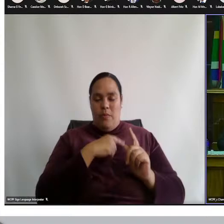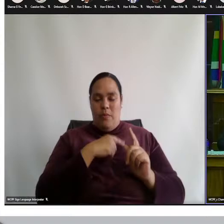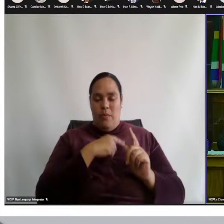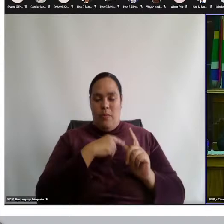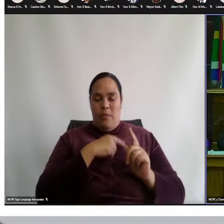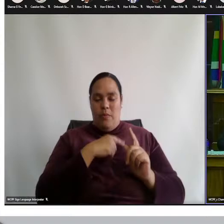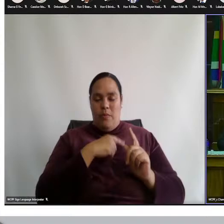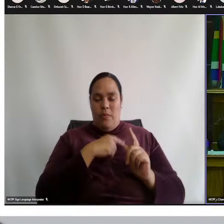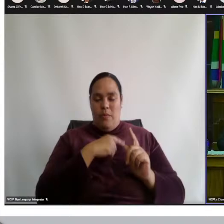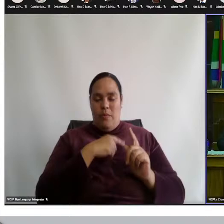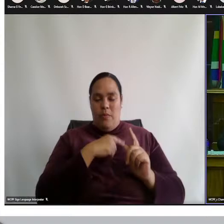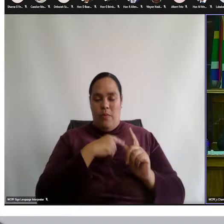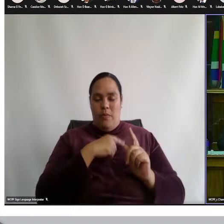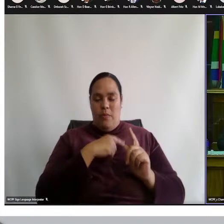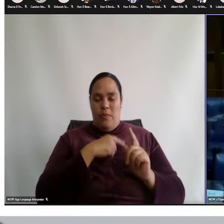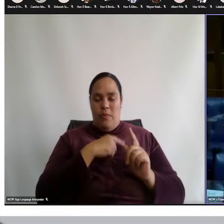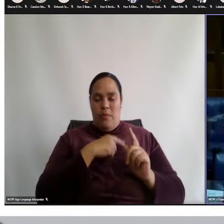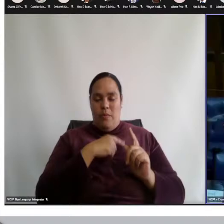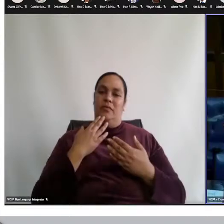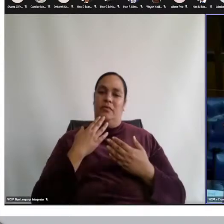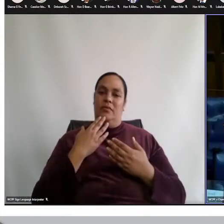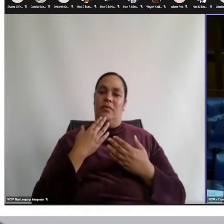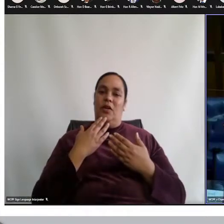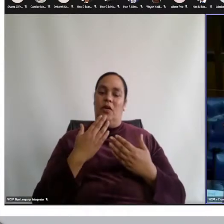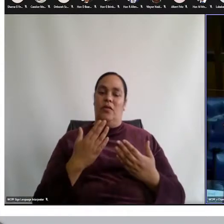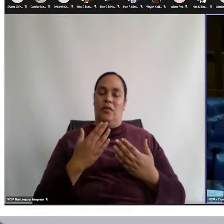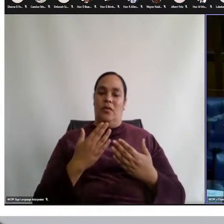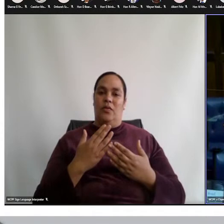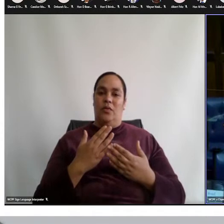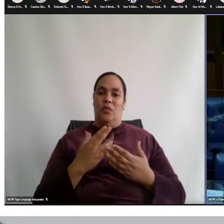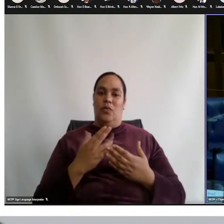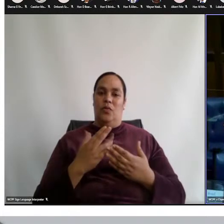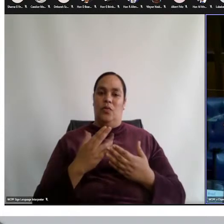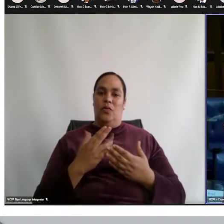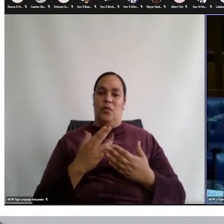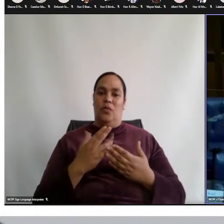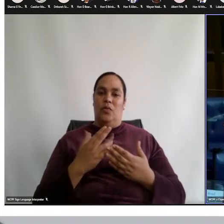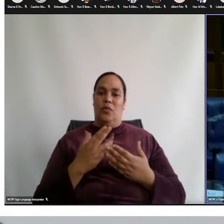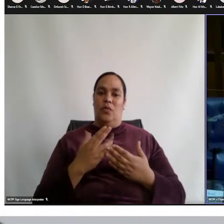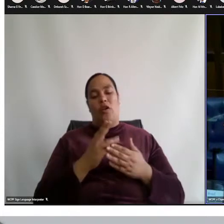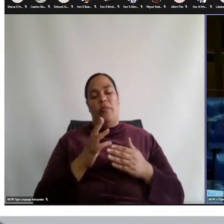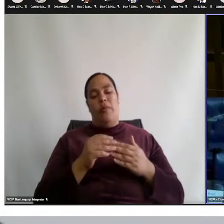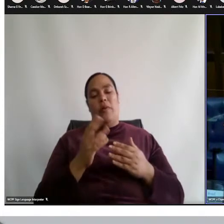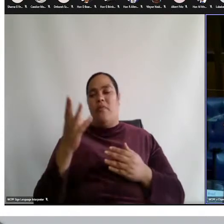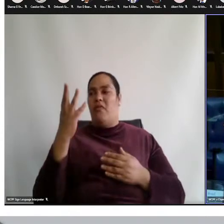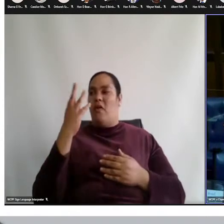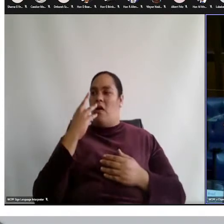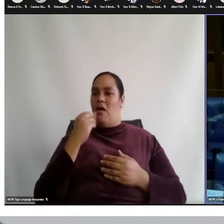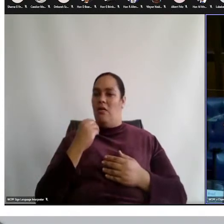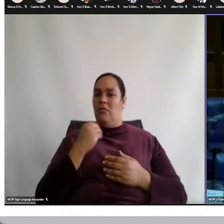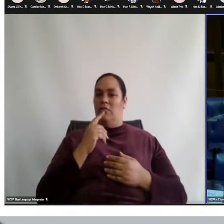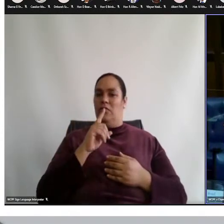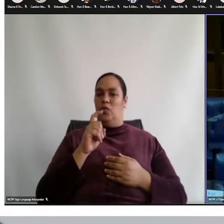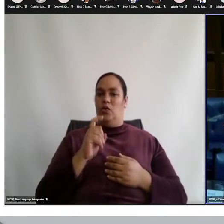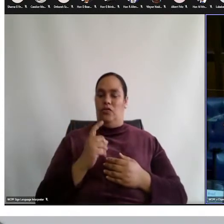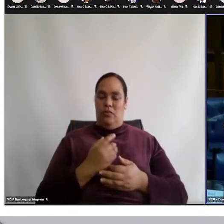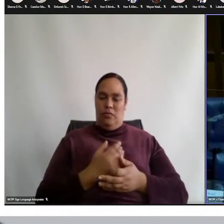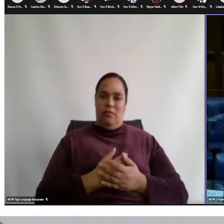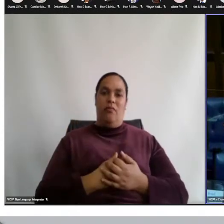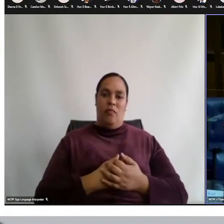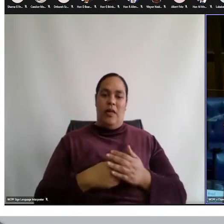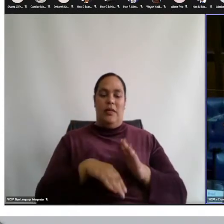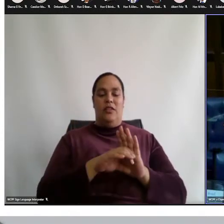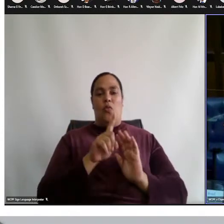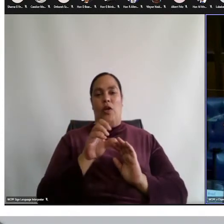Thank you, Honourable Speaker, and thank you to the Honourable Member for asking me the interpellation. Section 106